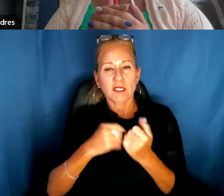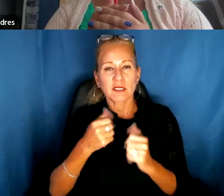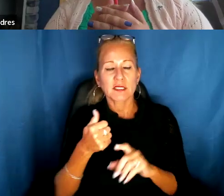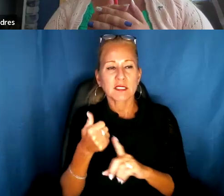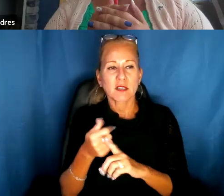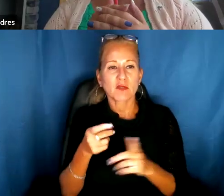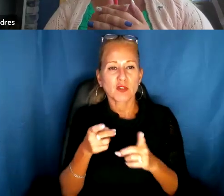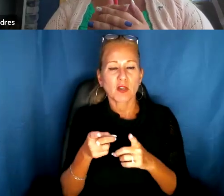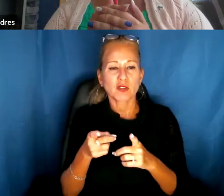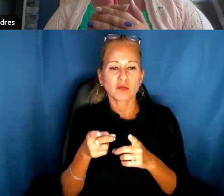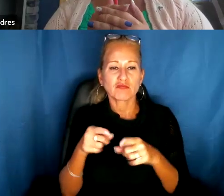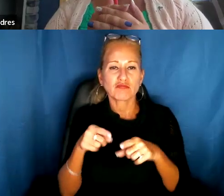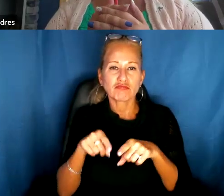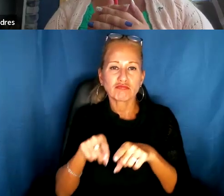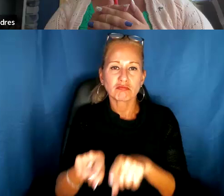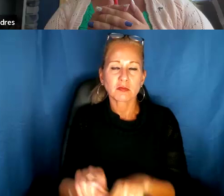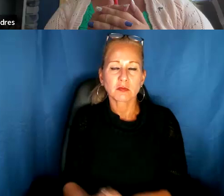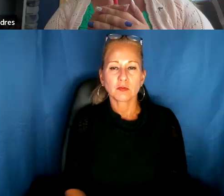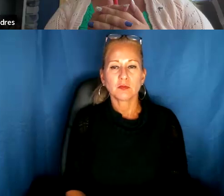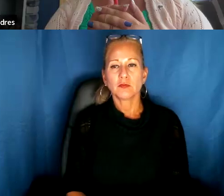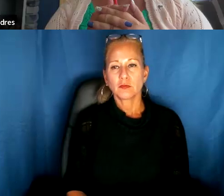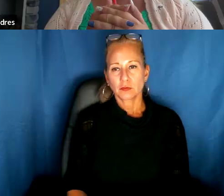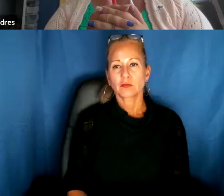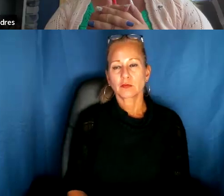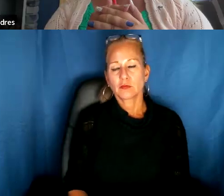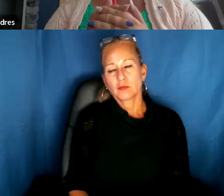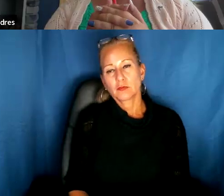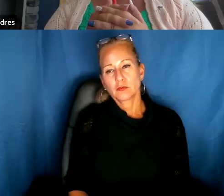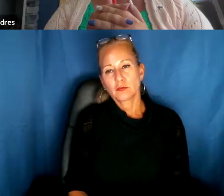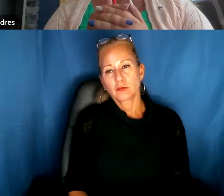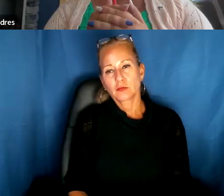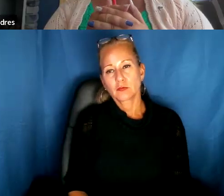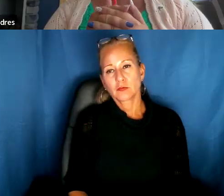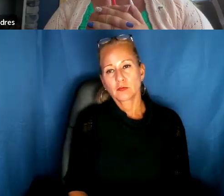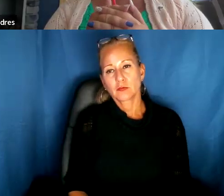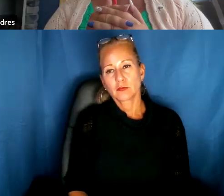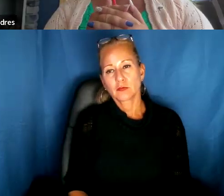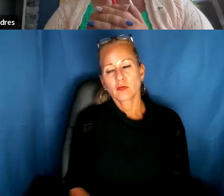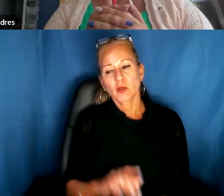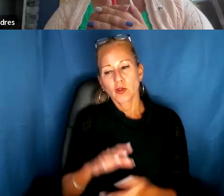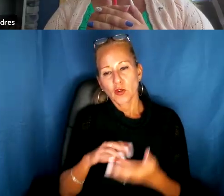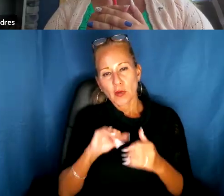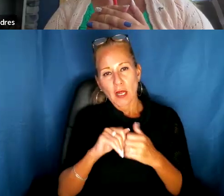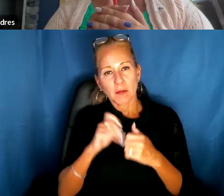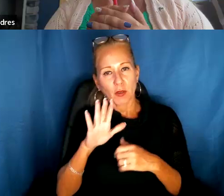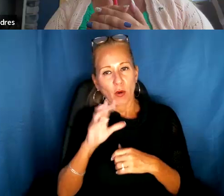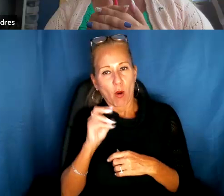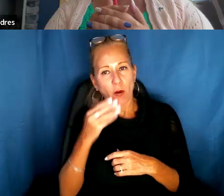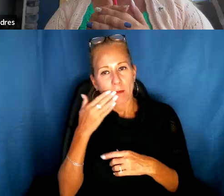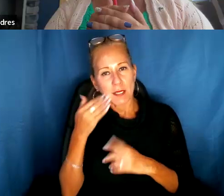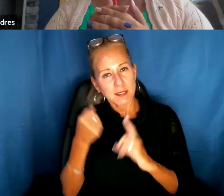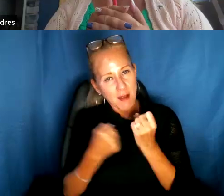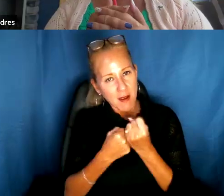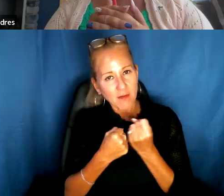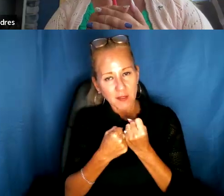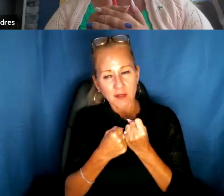are like go hand in hand, because you're learning how to be your own best advocate in a self-direction program,